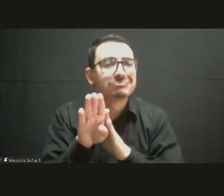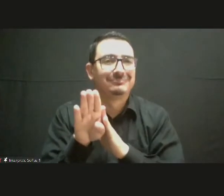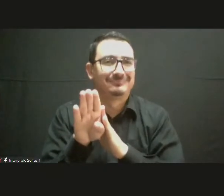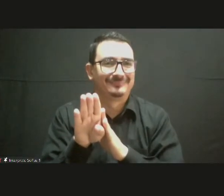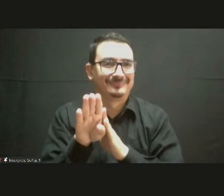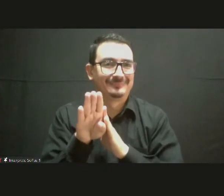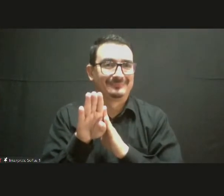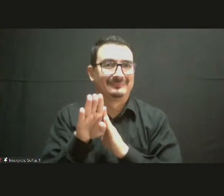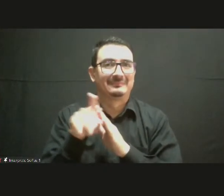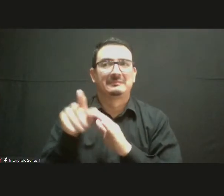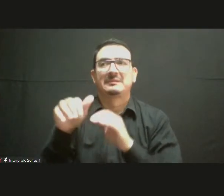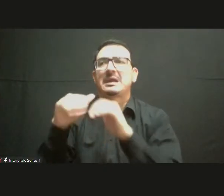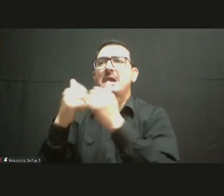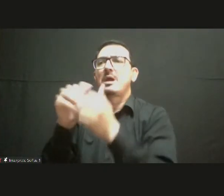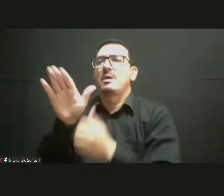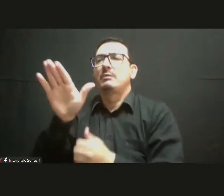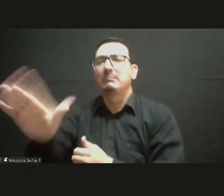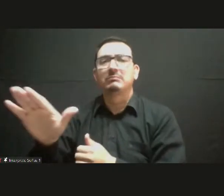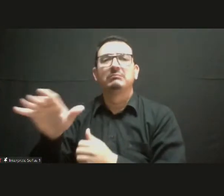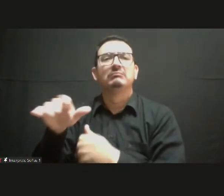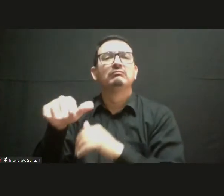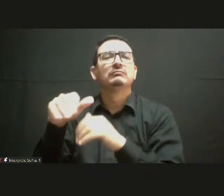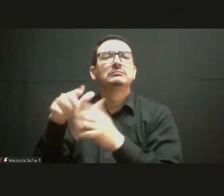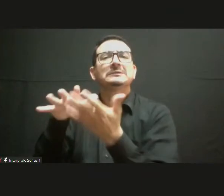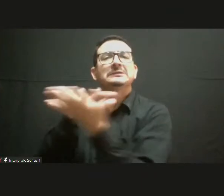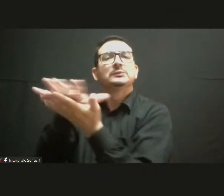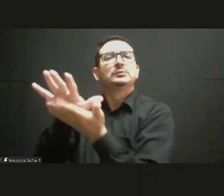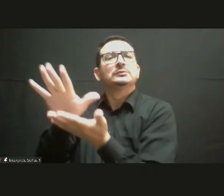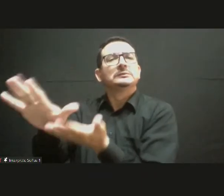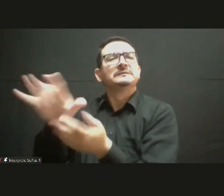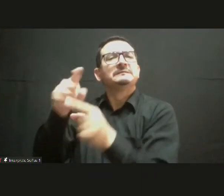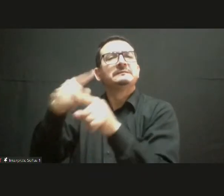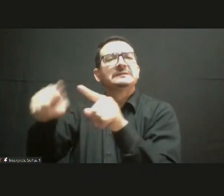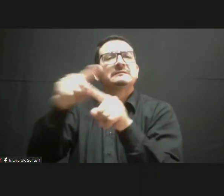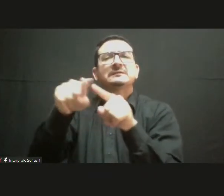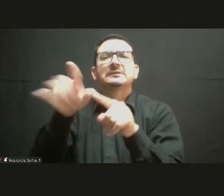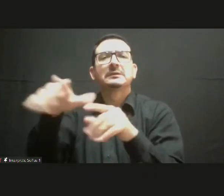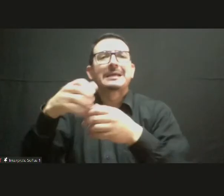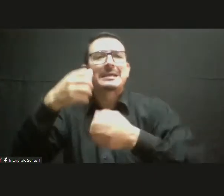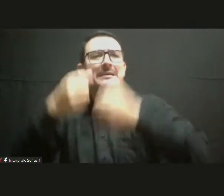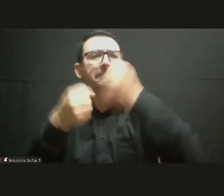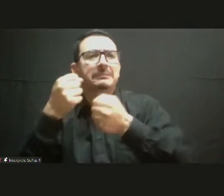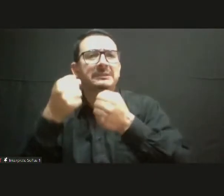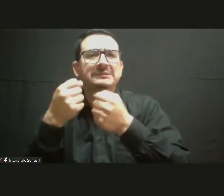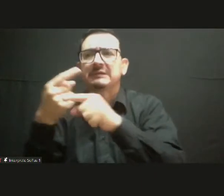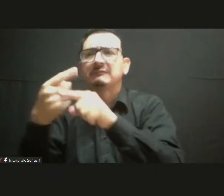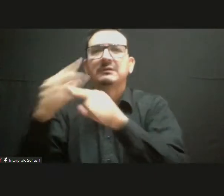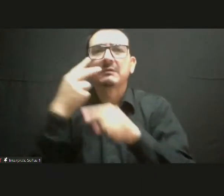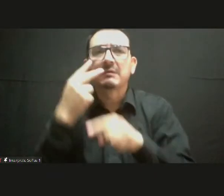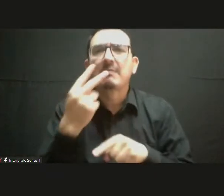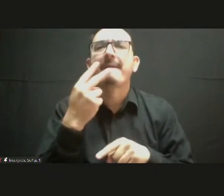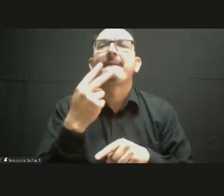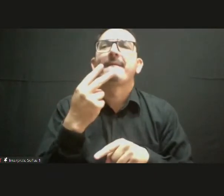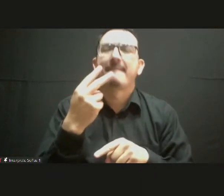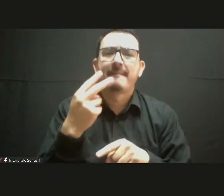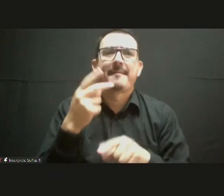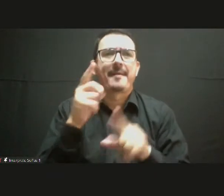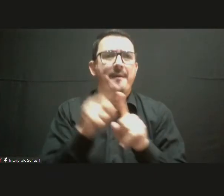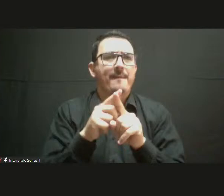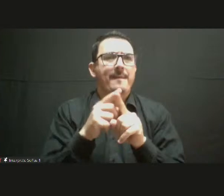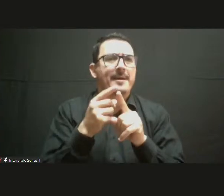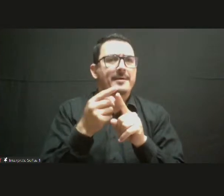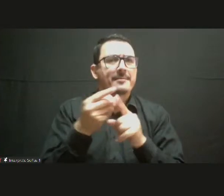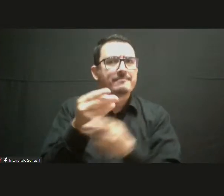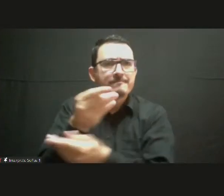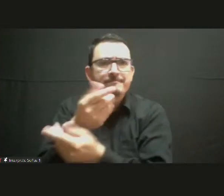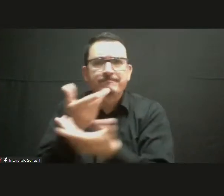region. The Caribbean Tourism Organization has mobilized with the